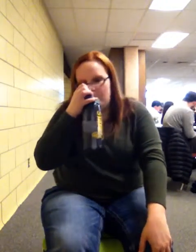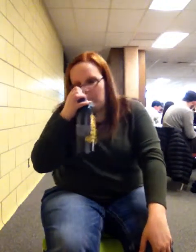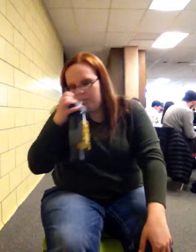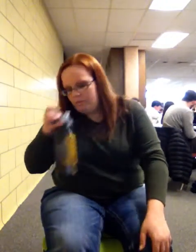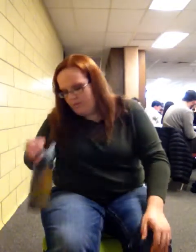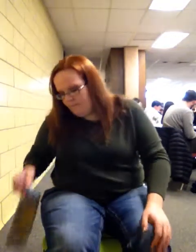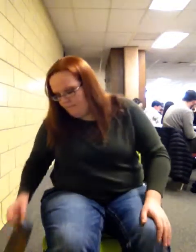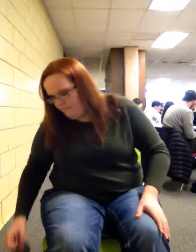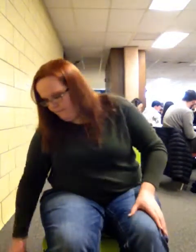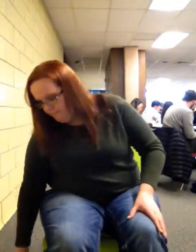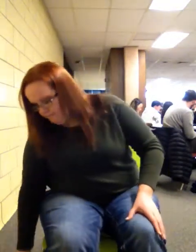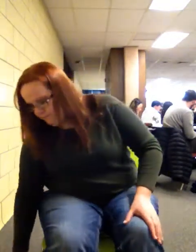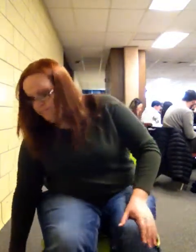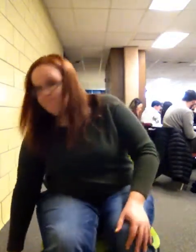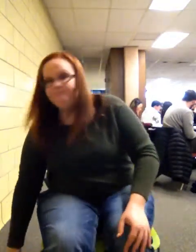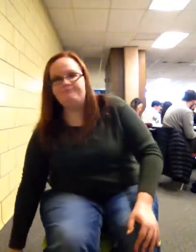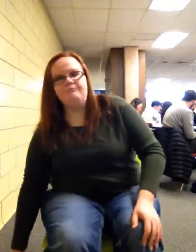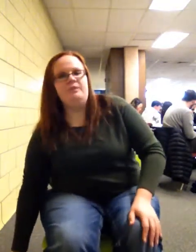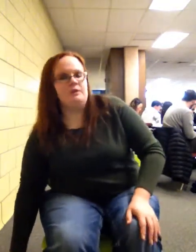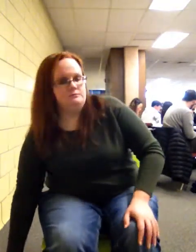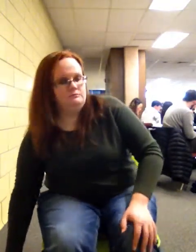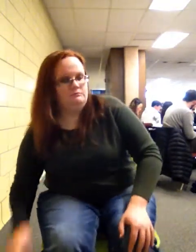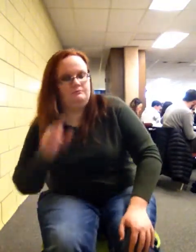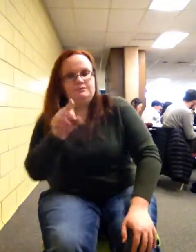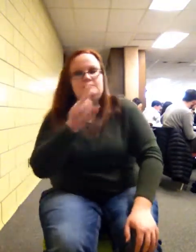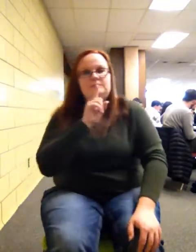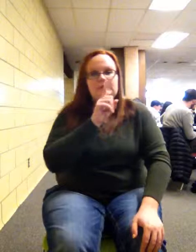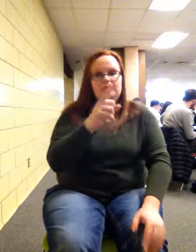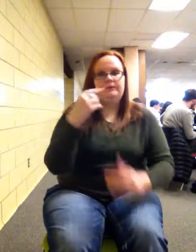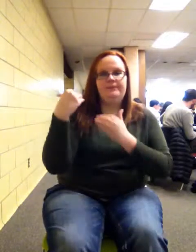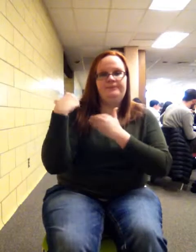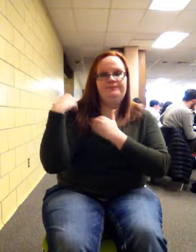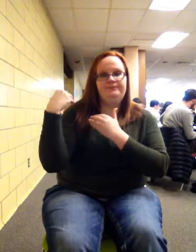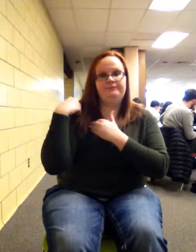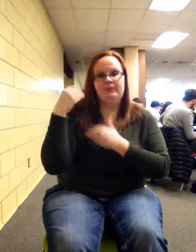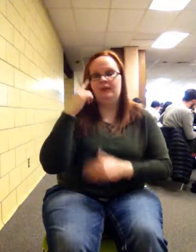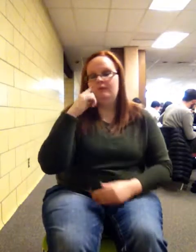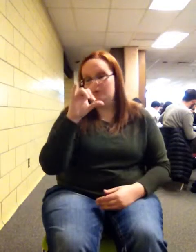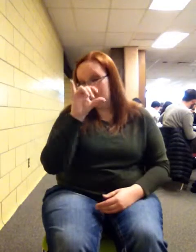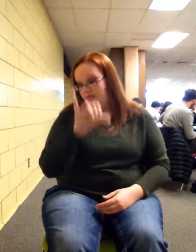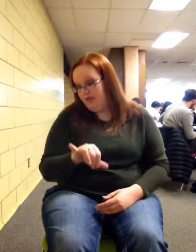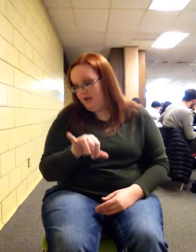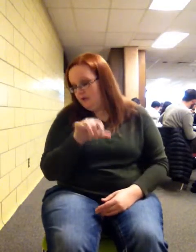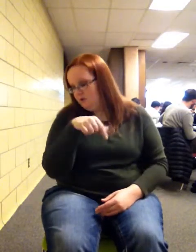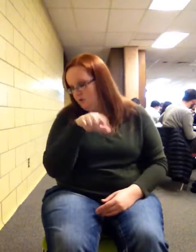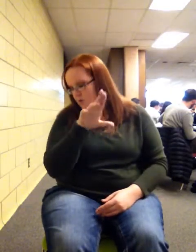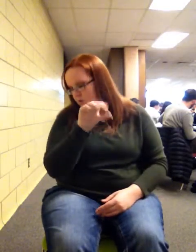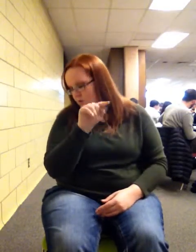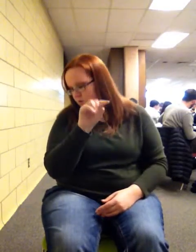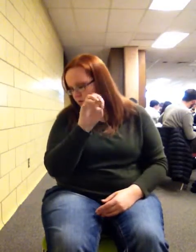You will be responsible for that quoted interest rate equation, and you will be responsible for